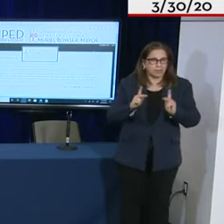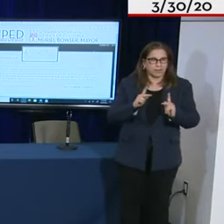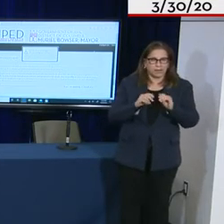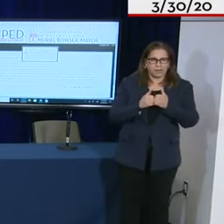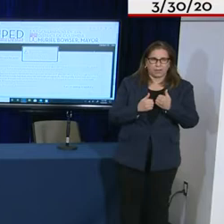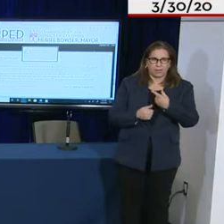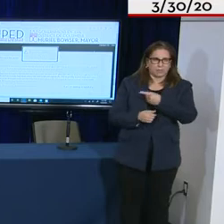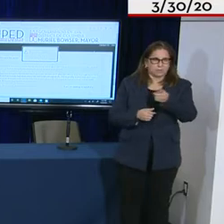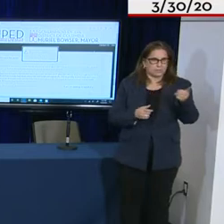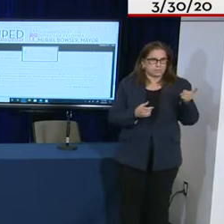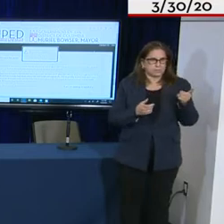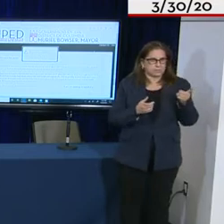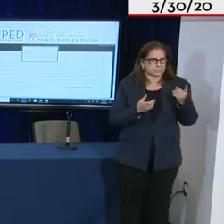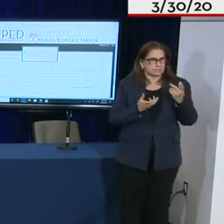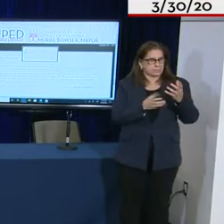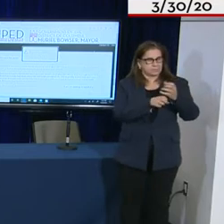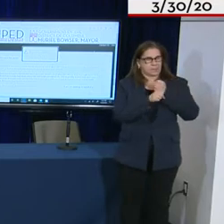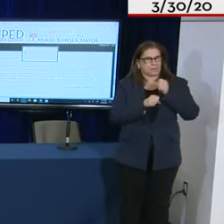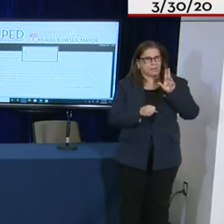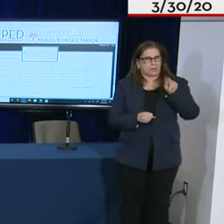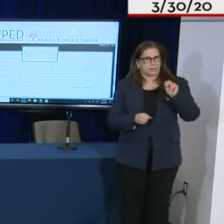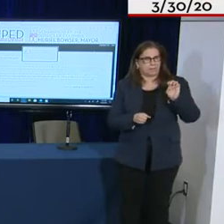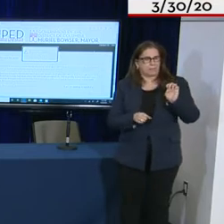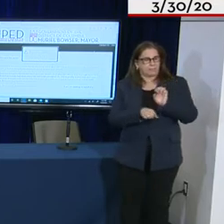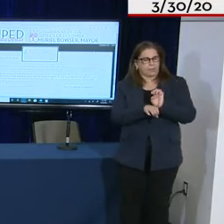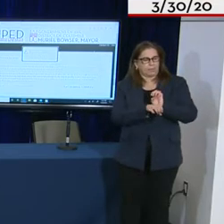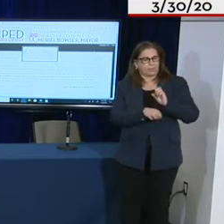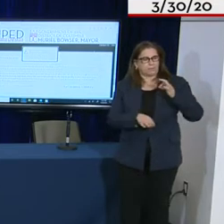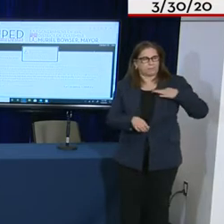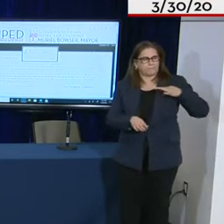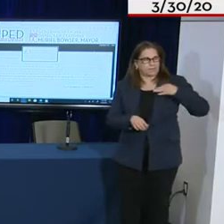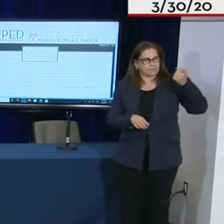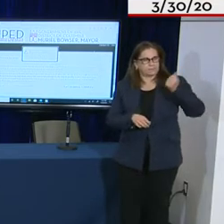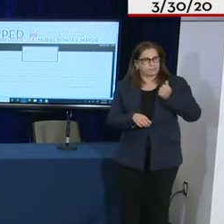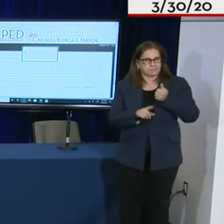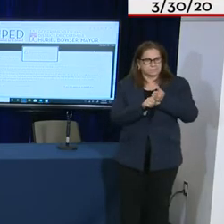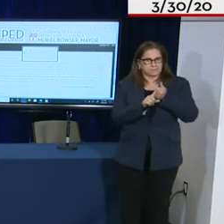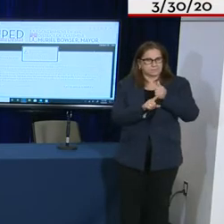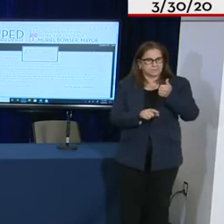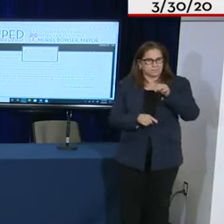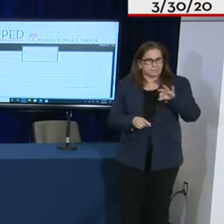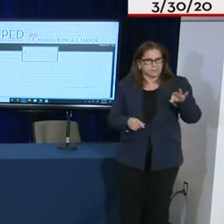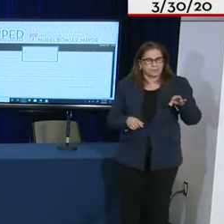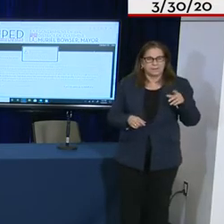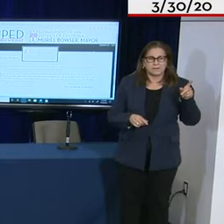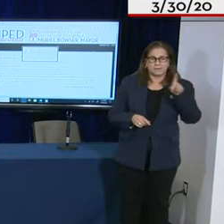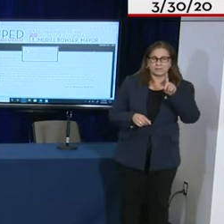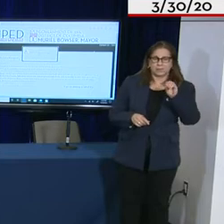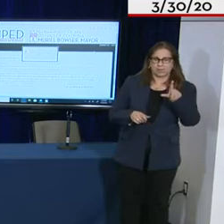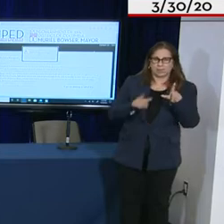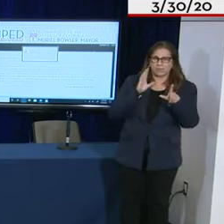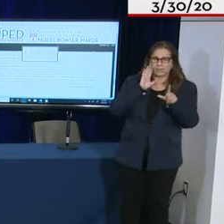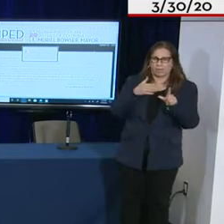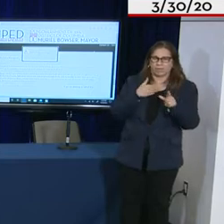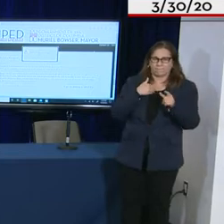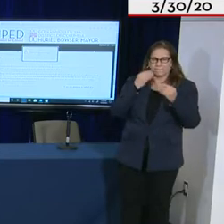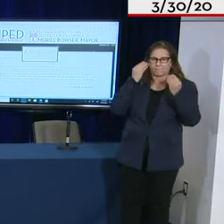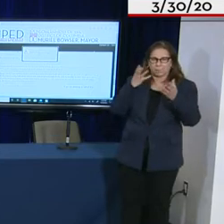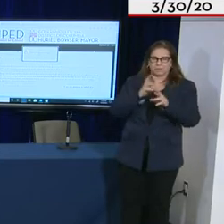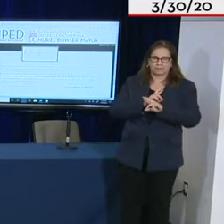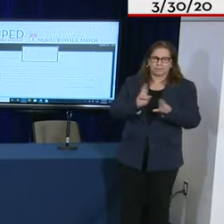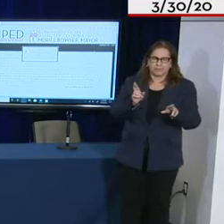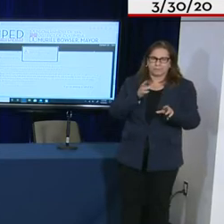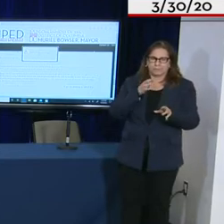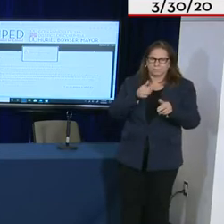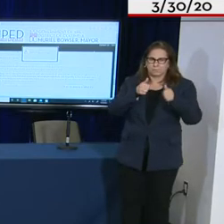unemployment insurance benefits. And like I said, Department of Labor has said to us that they should have that information out tonight